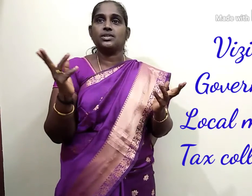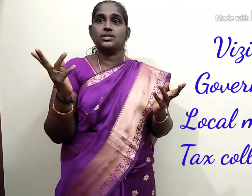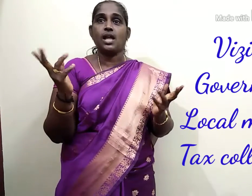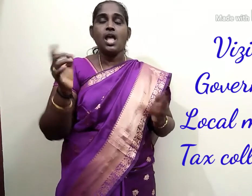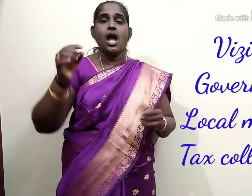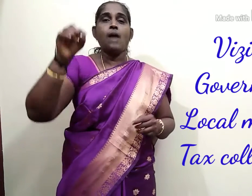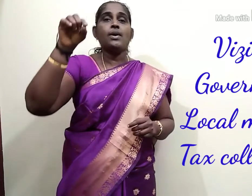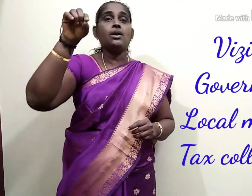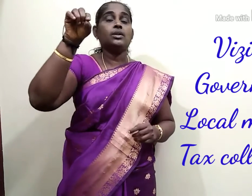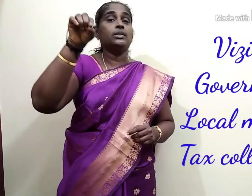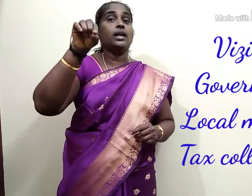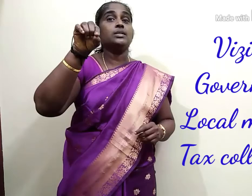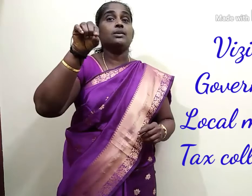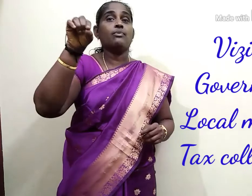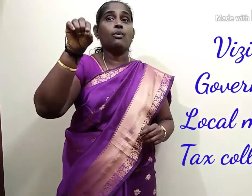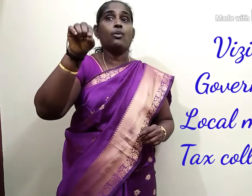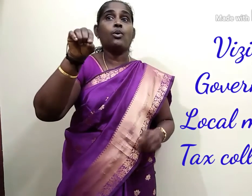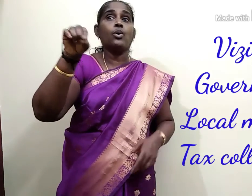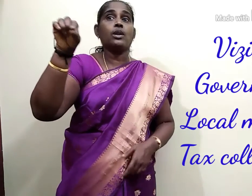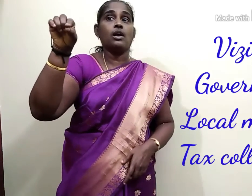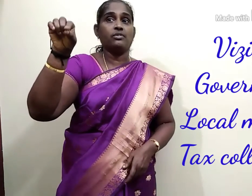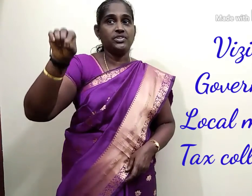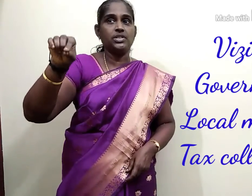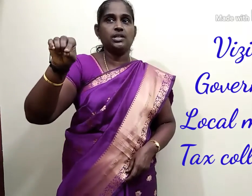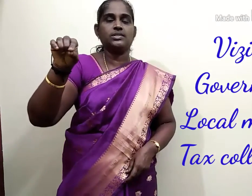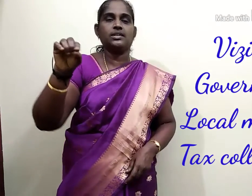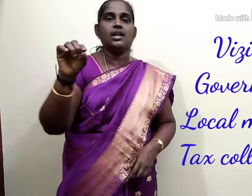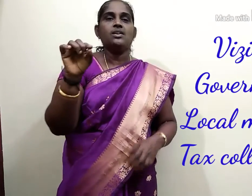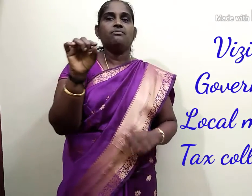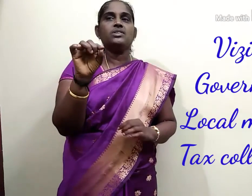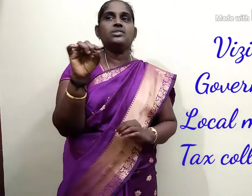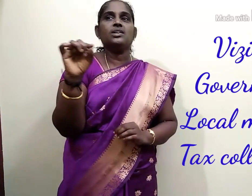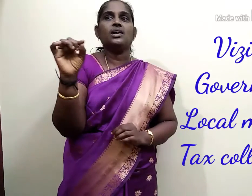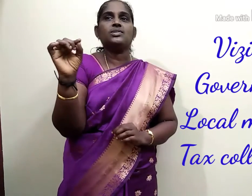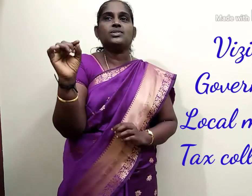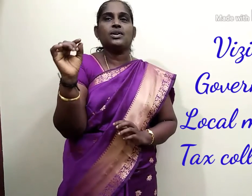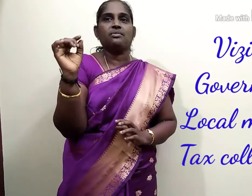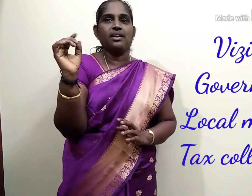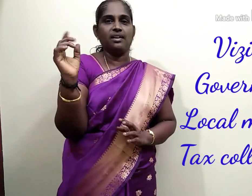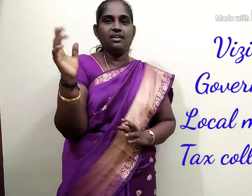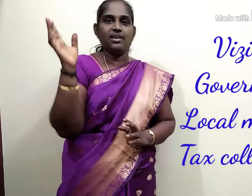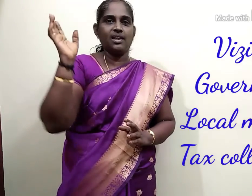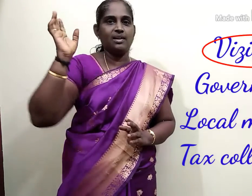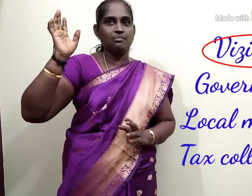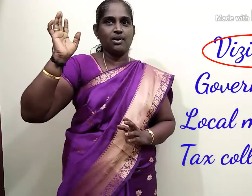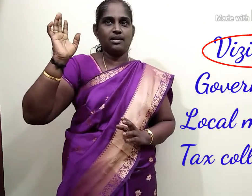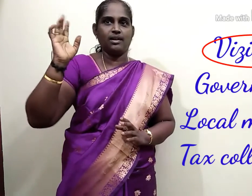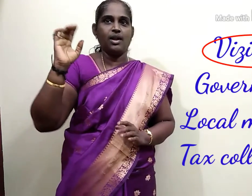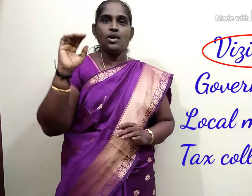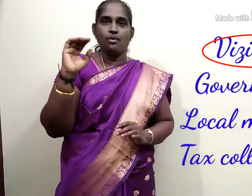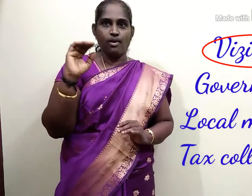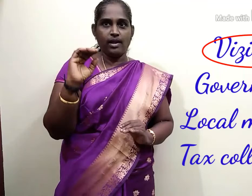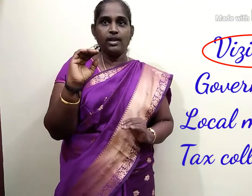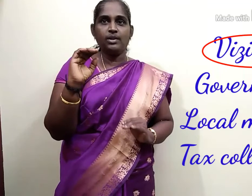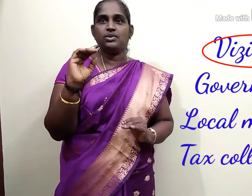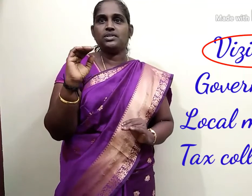collectors. Among these 4 officials, viziers are very, very important. Why now,